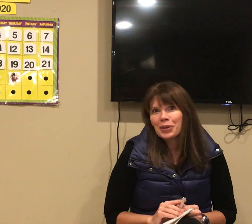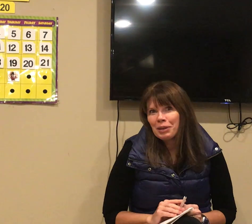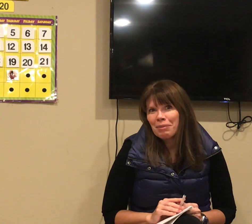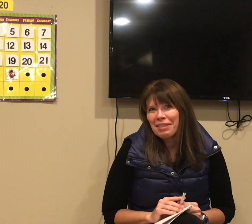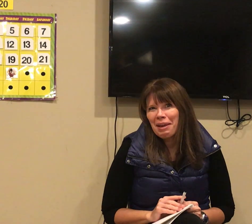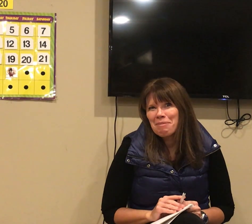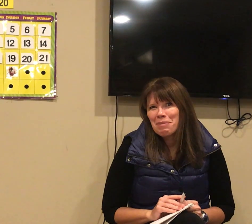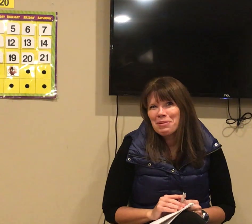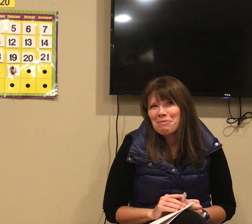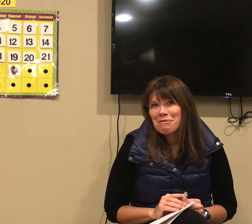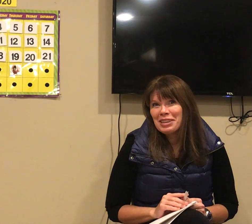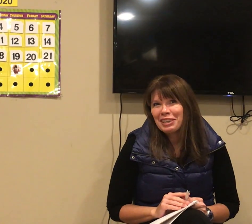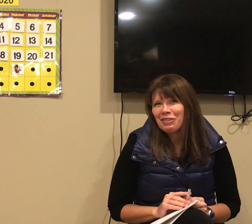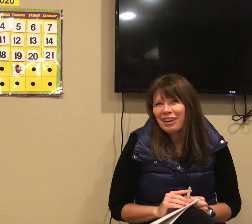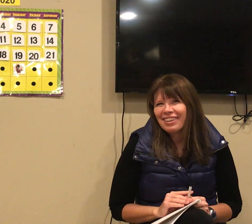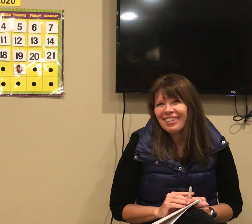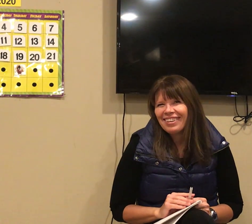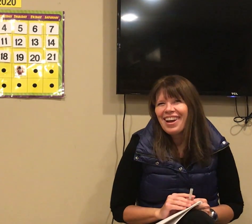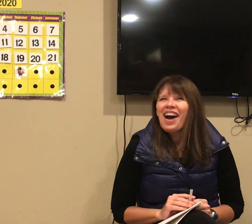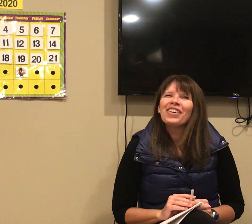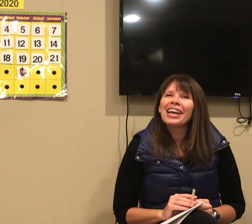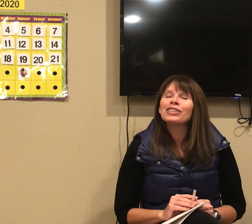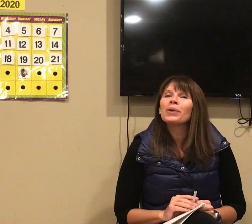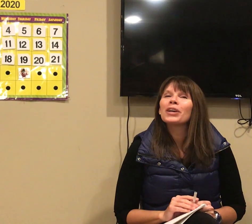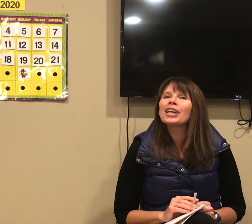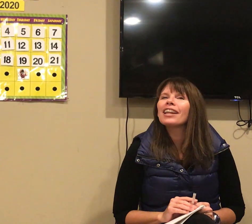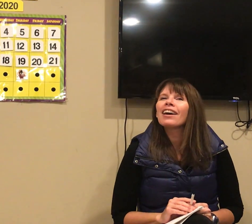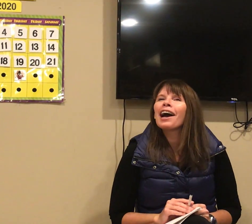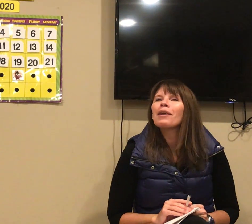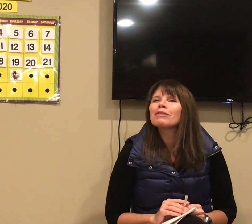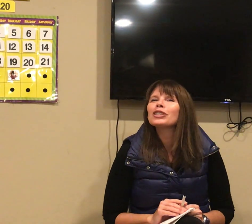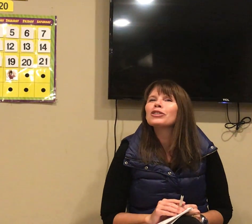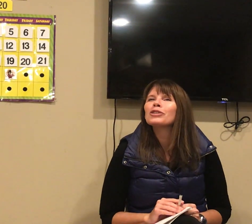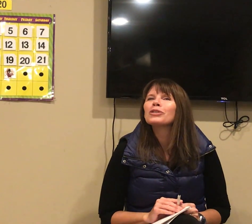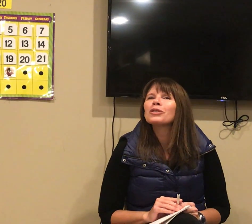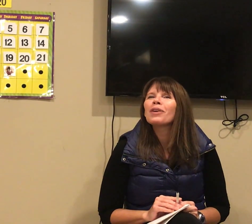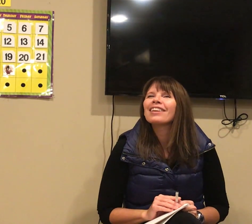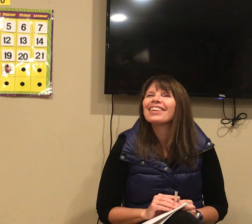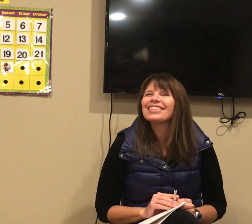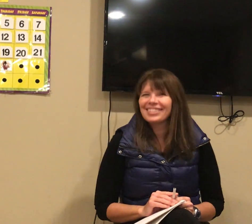cream. That might be really fun. Okay, so good luck however you choose to write this.